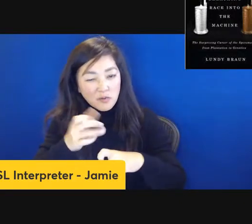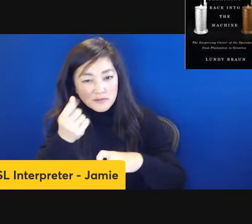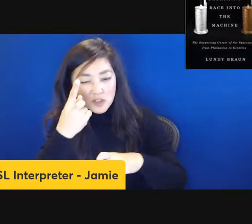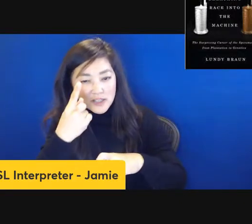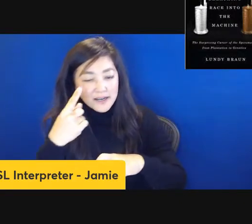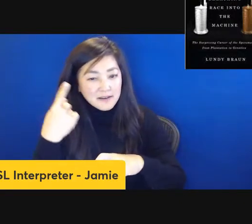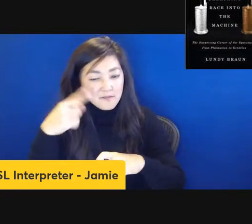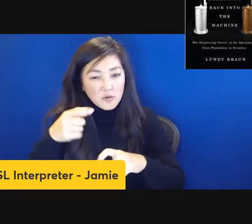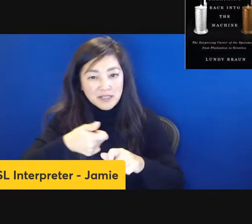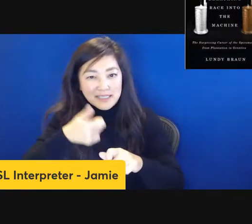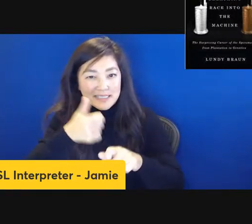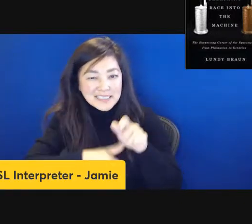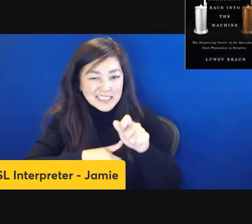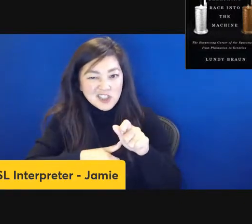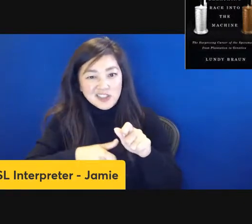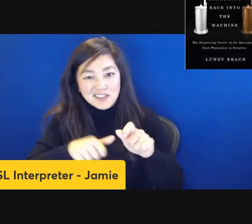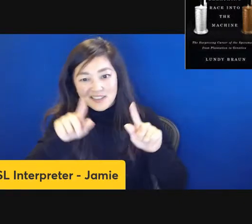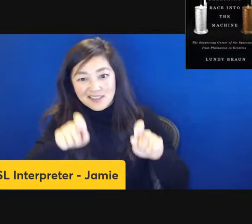What I